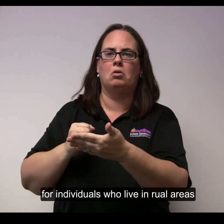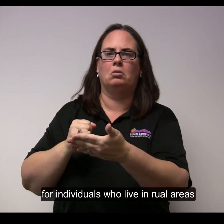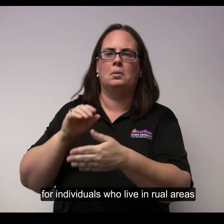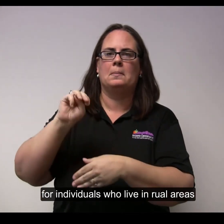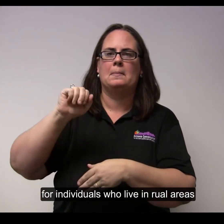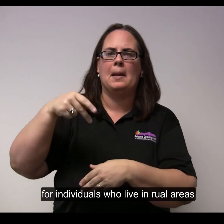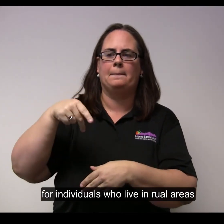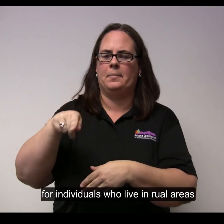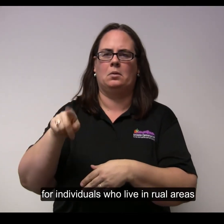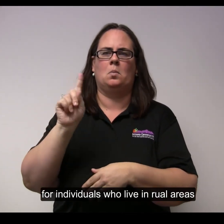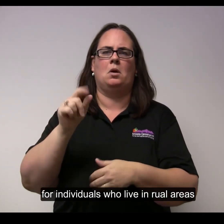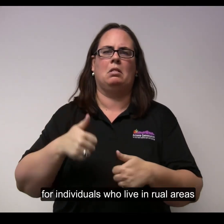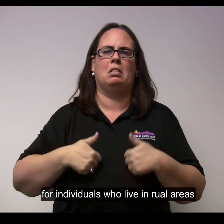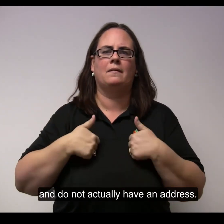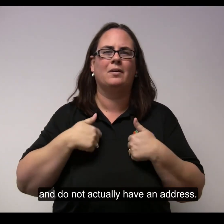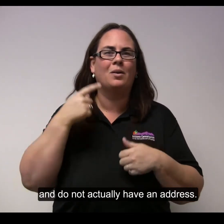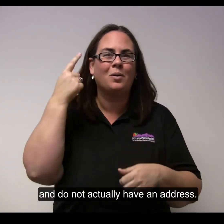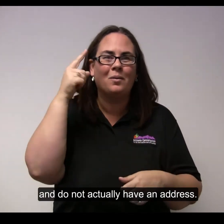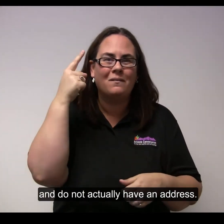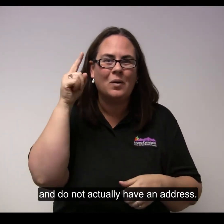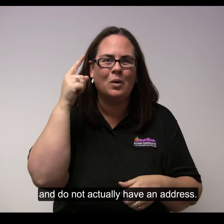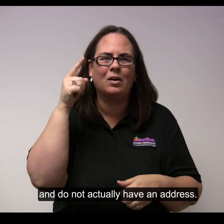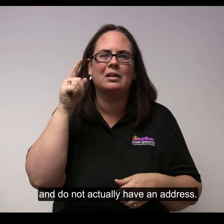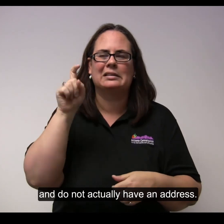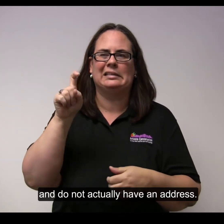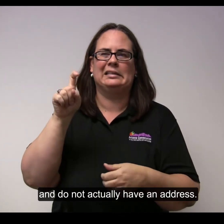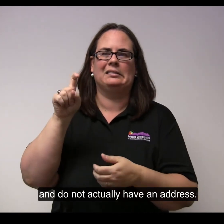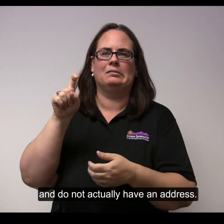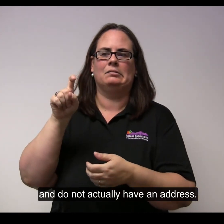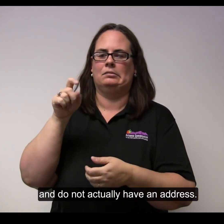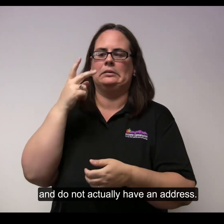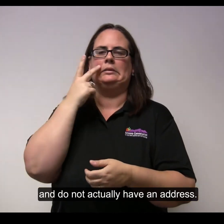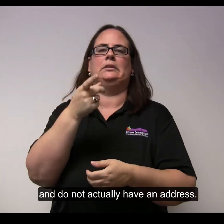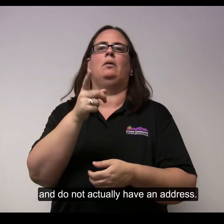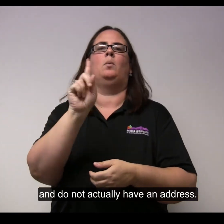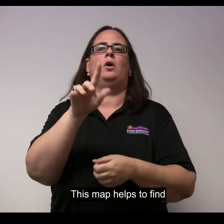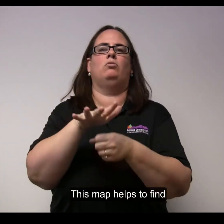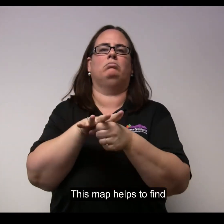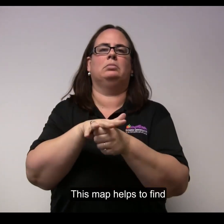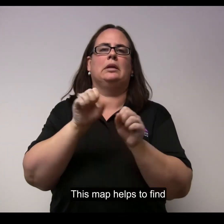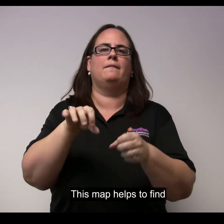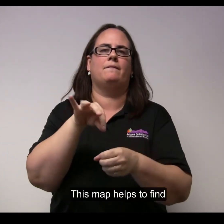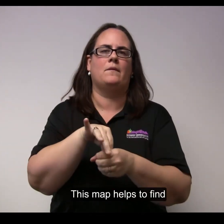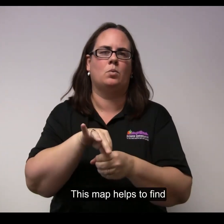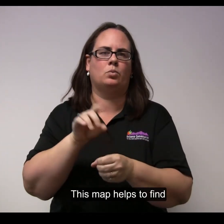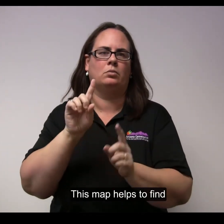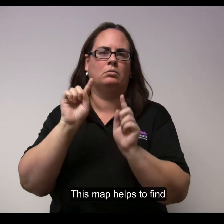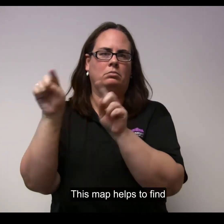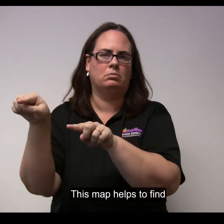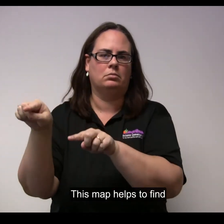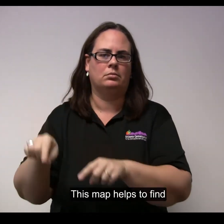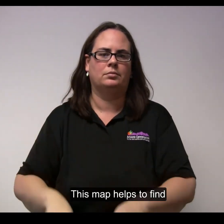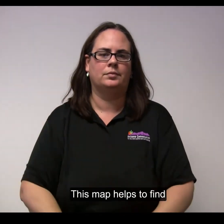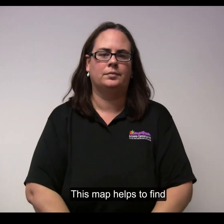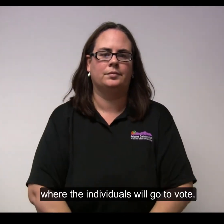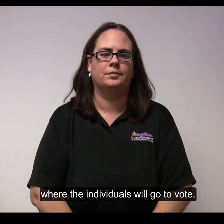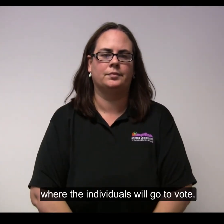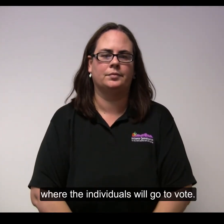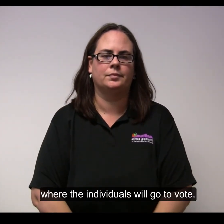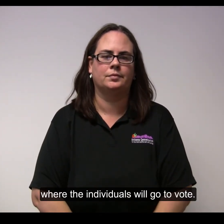live in rural areas and do not actually have an address. This map helps define where the